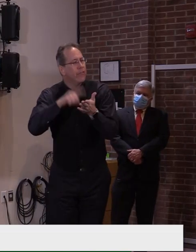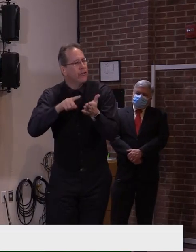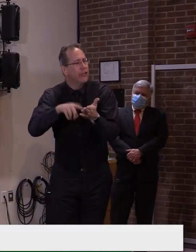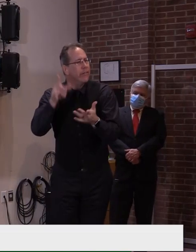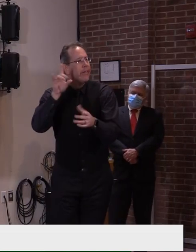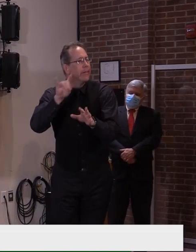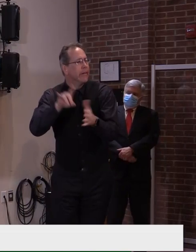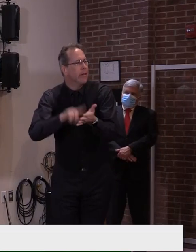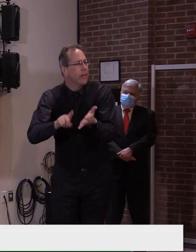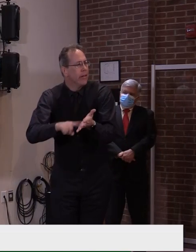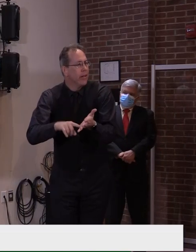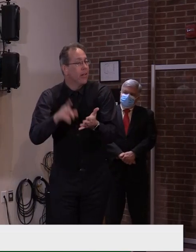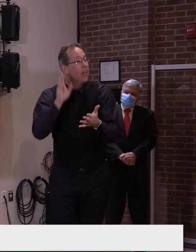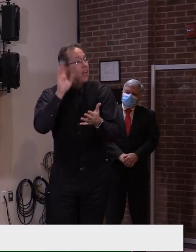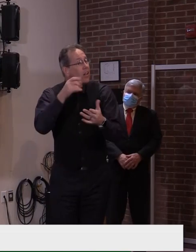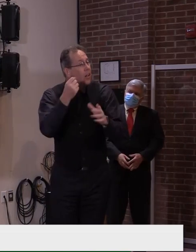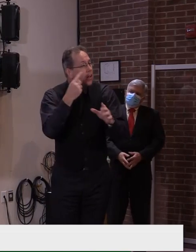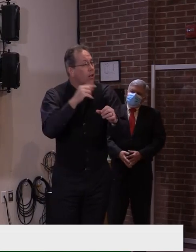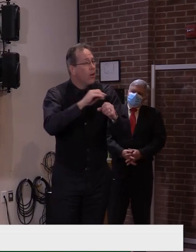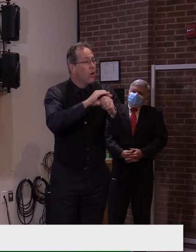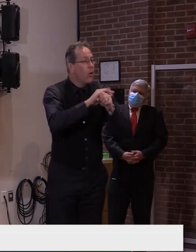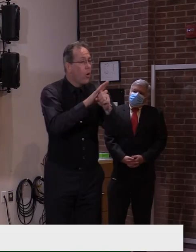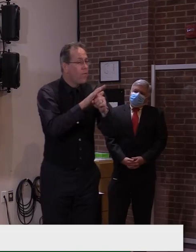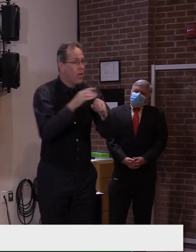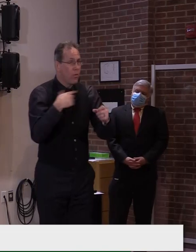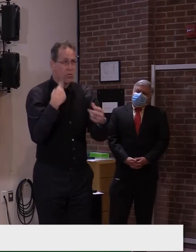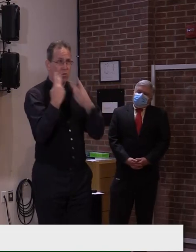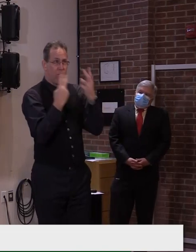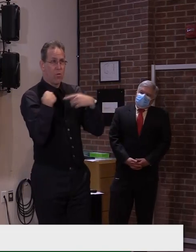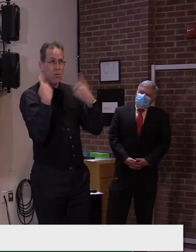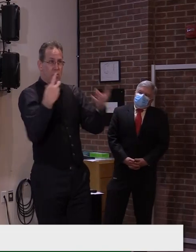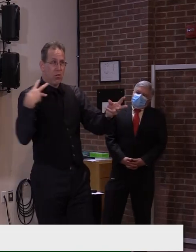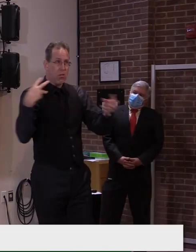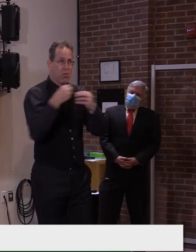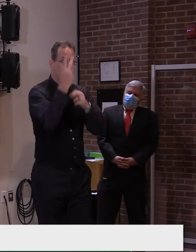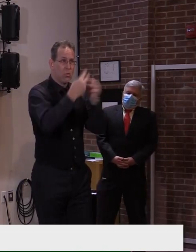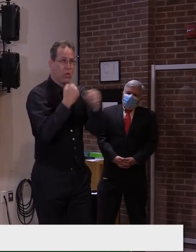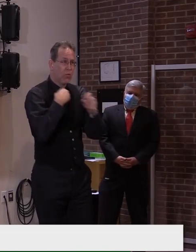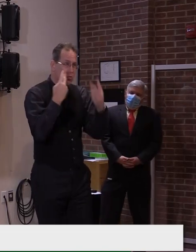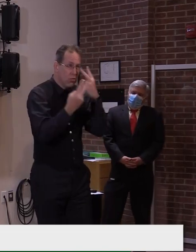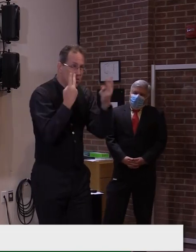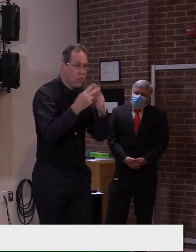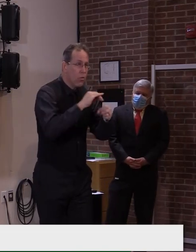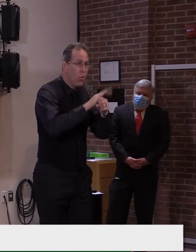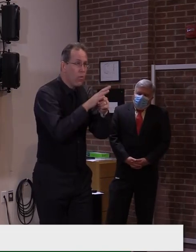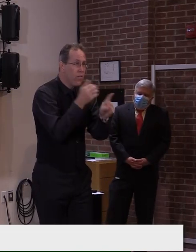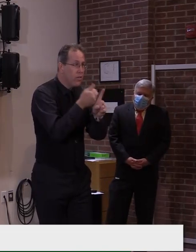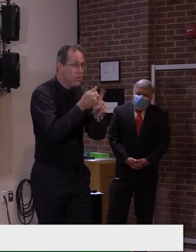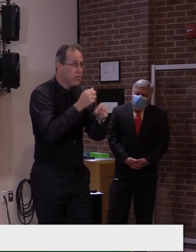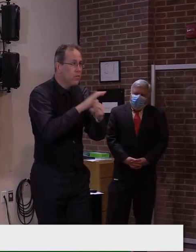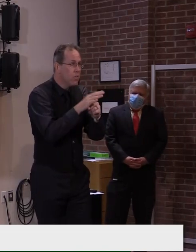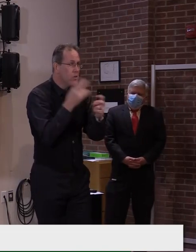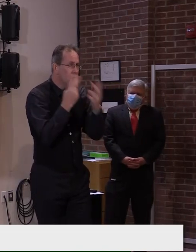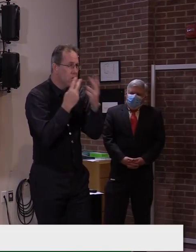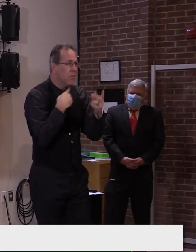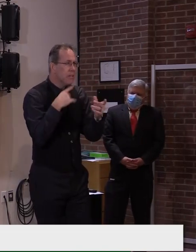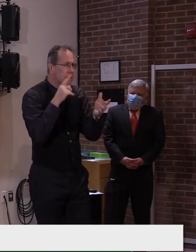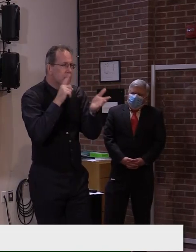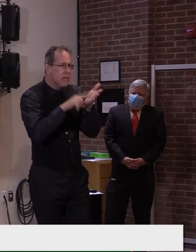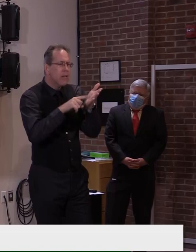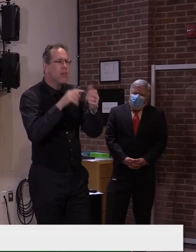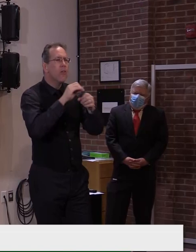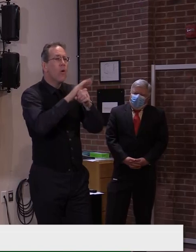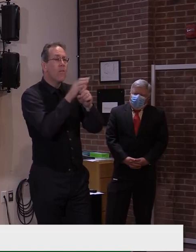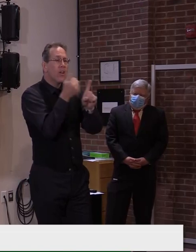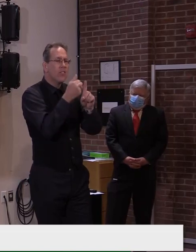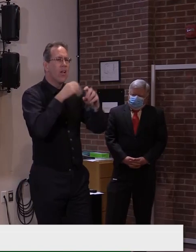latest variant, that has over 30 mutations in the spike protein area, which had people concerned